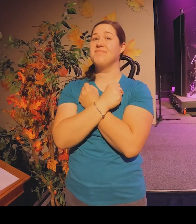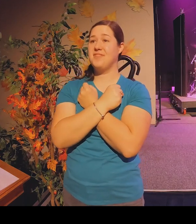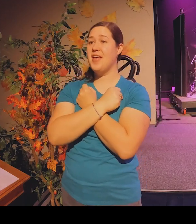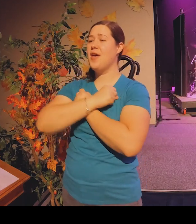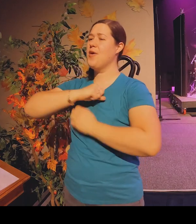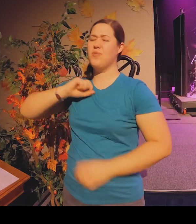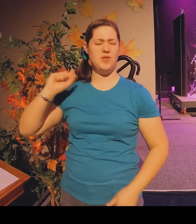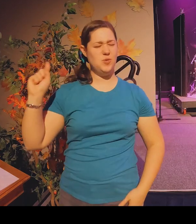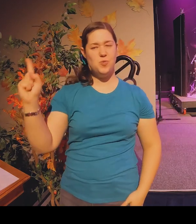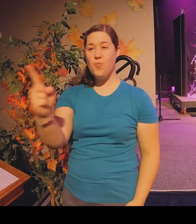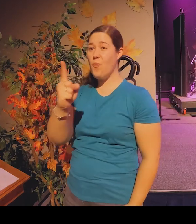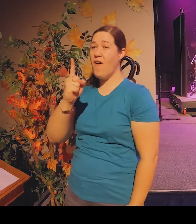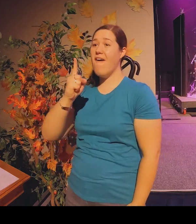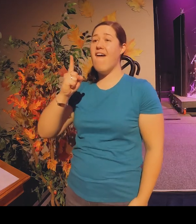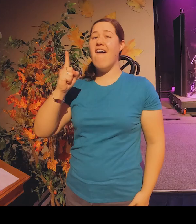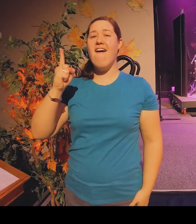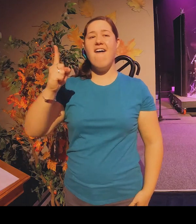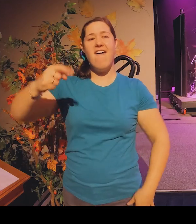love. There.